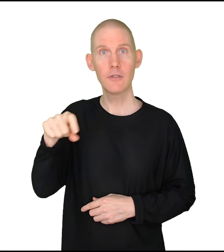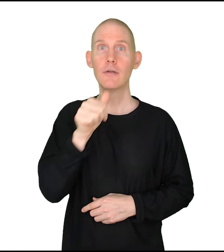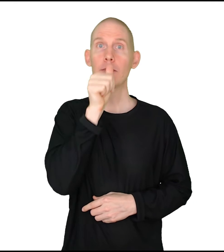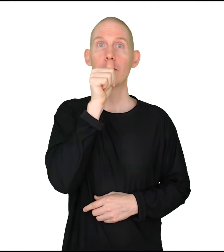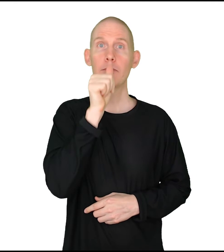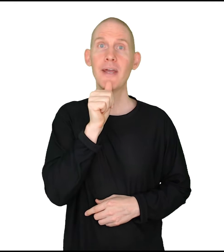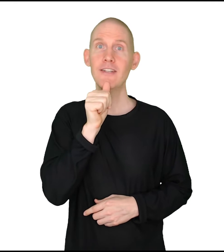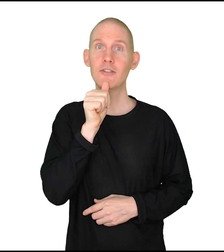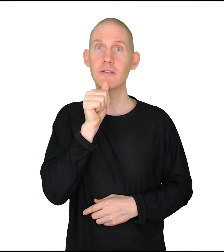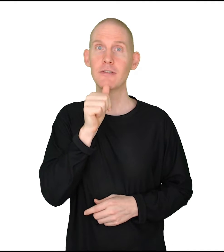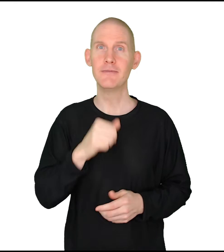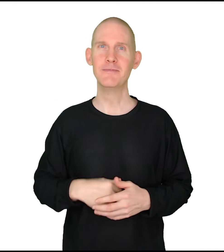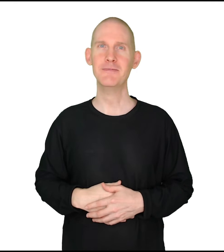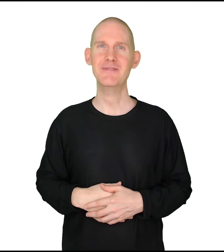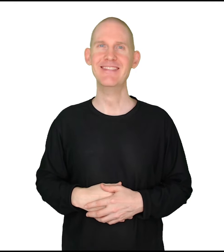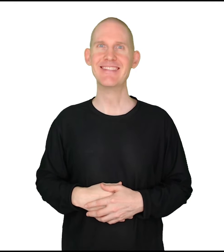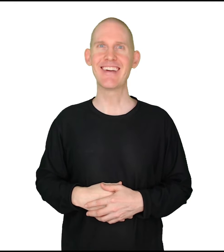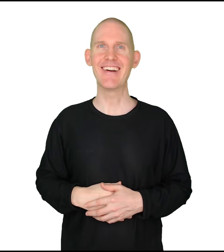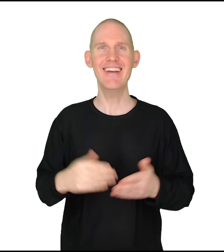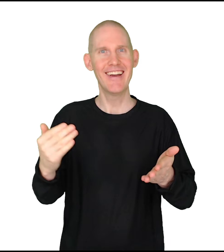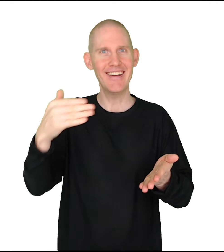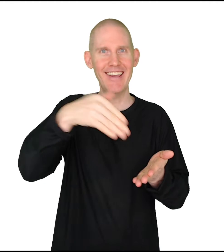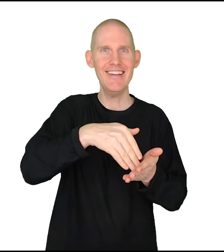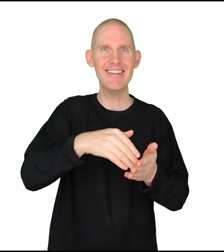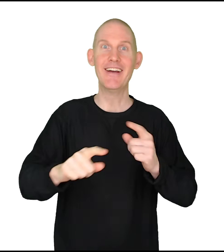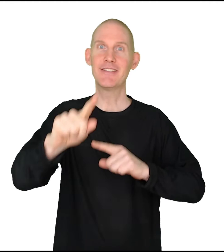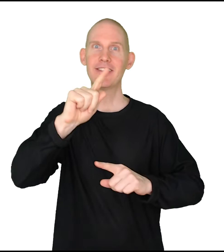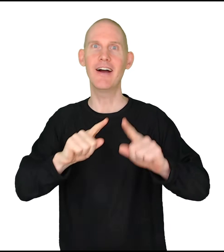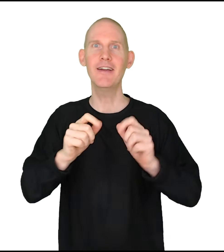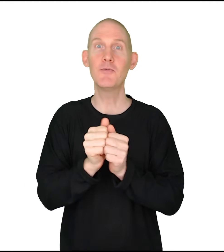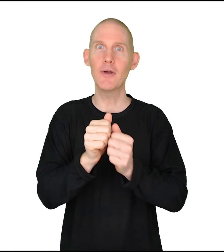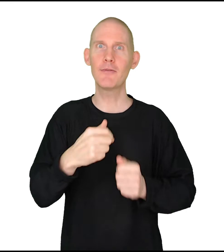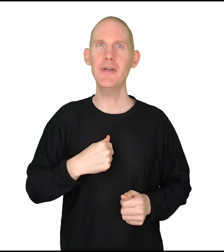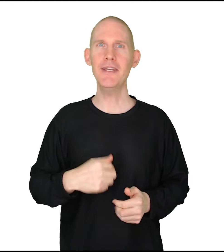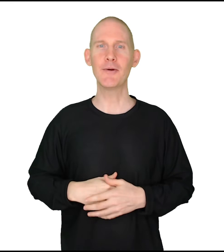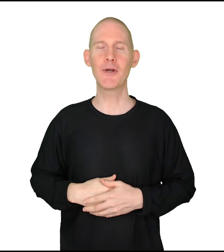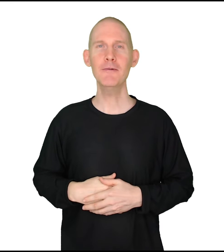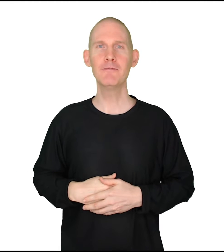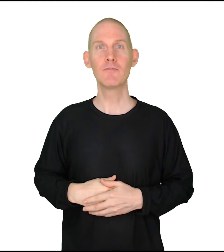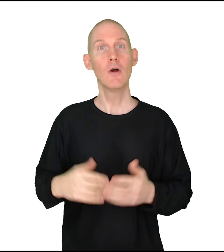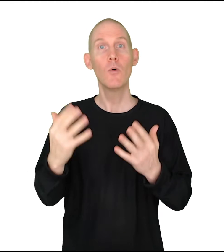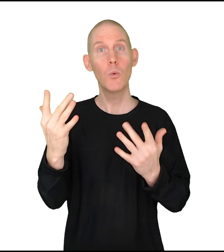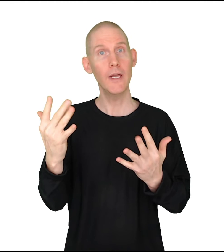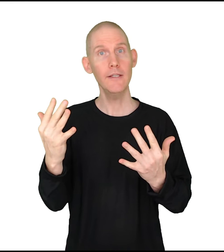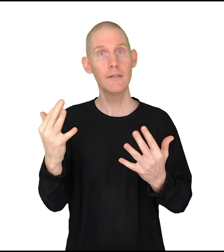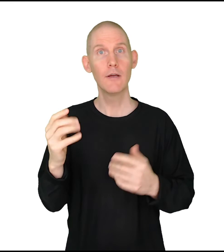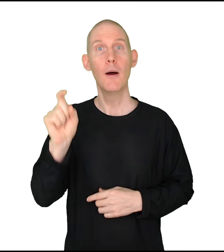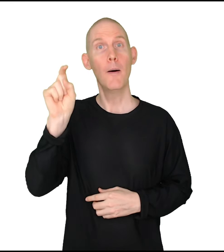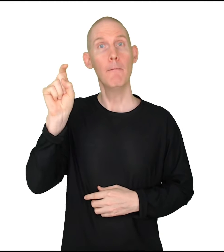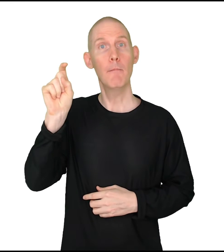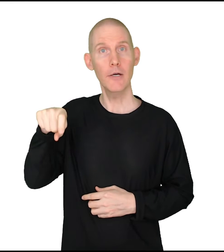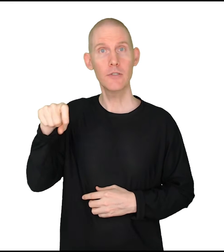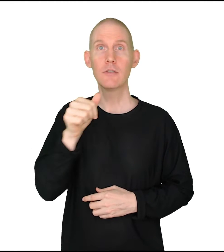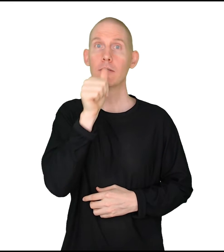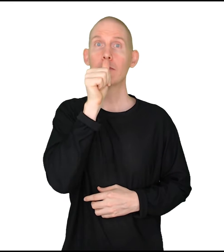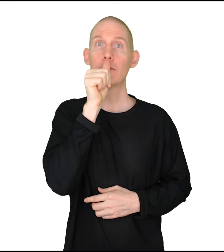bit, go down. All right? Patient. Patient. So the back of the thumbnail, or the thumbnail you could say,